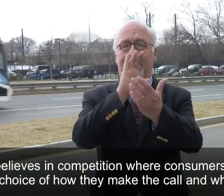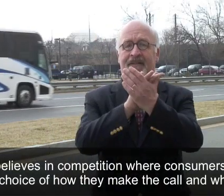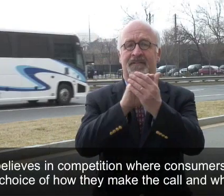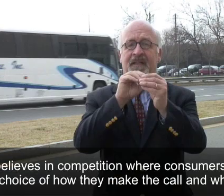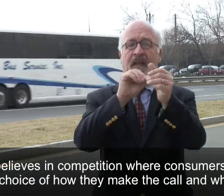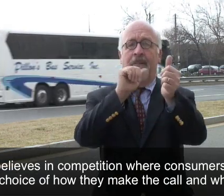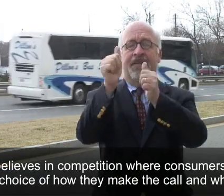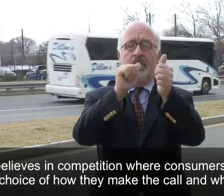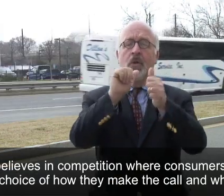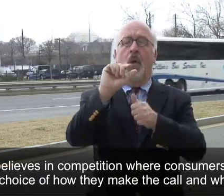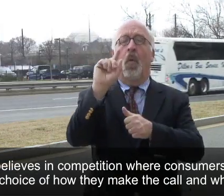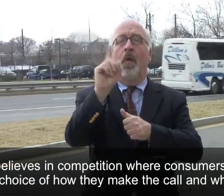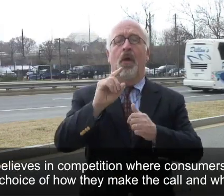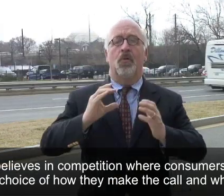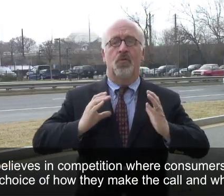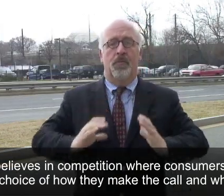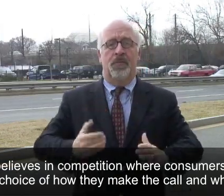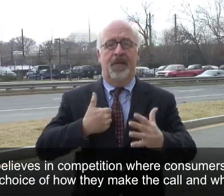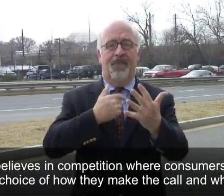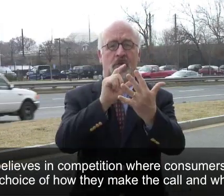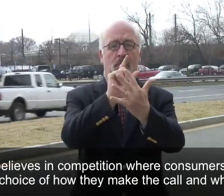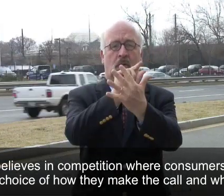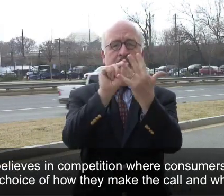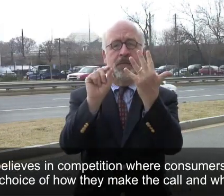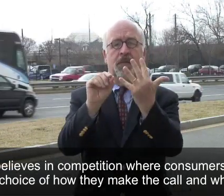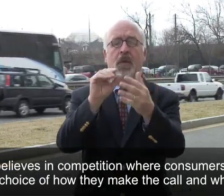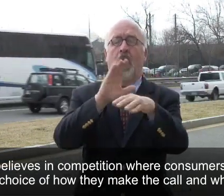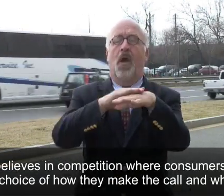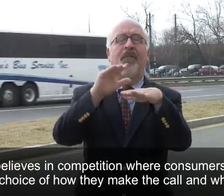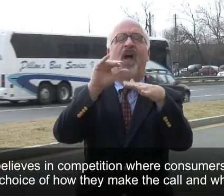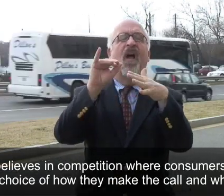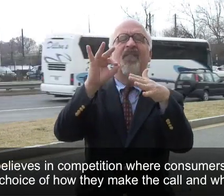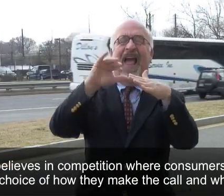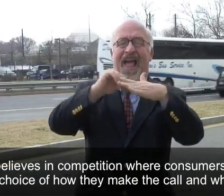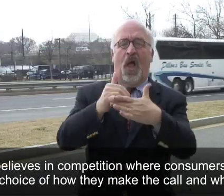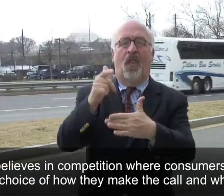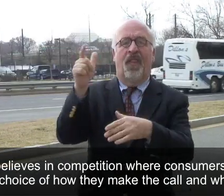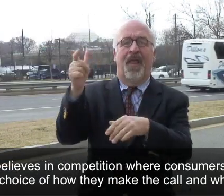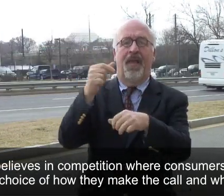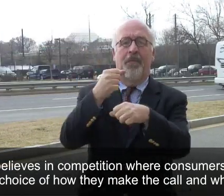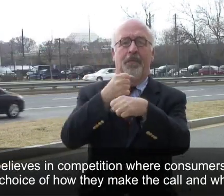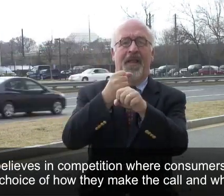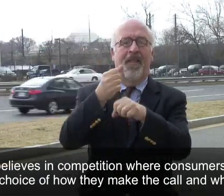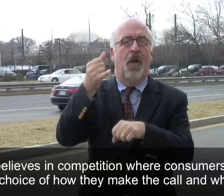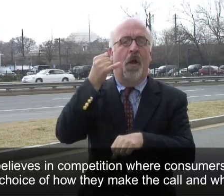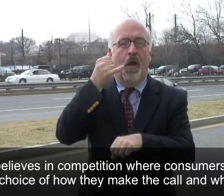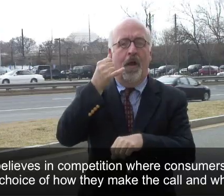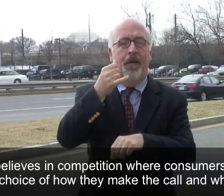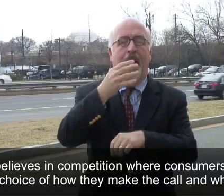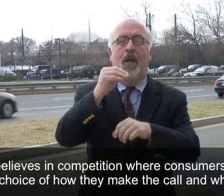TDI believes in competition where consumers have a choice on how they make the call and